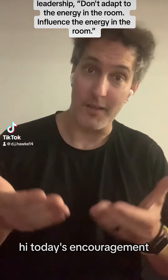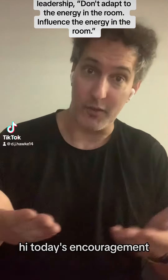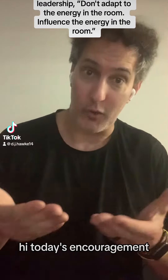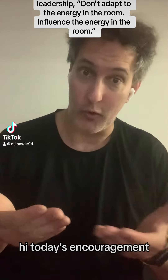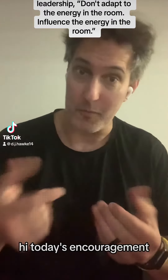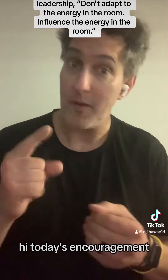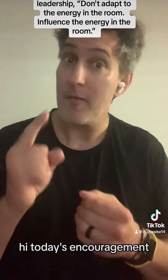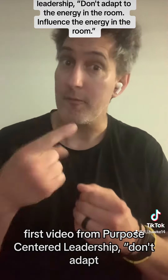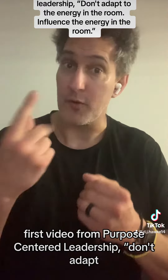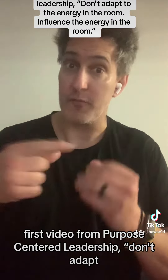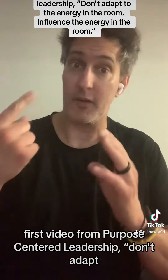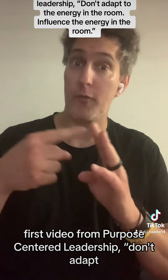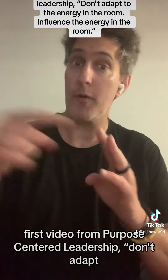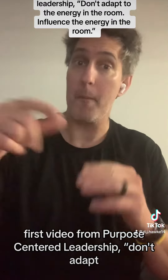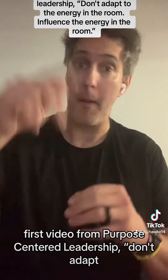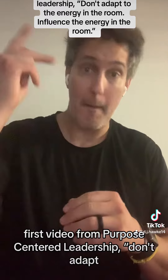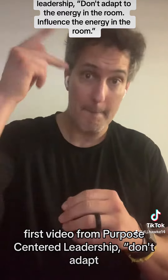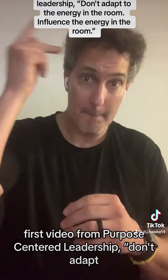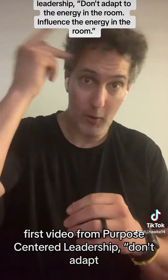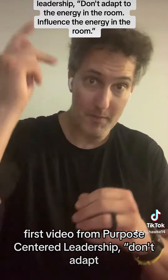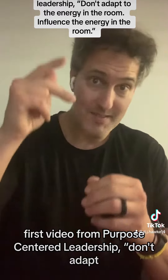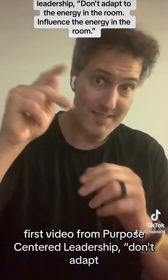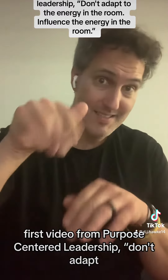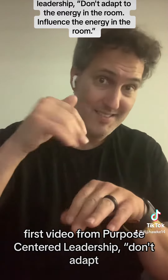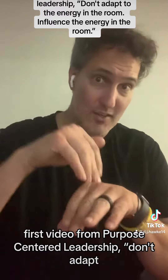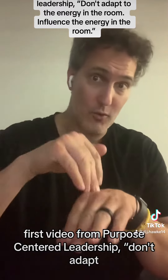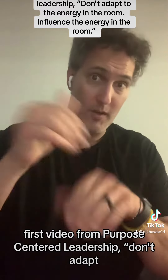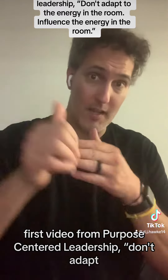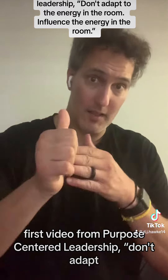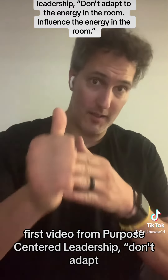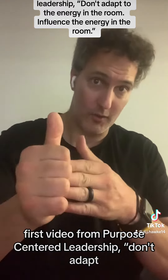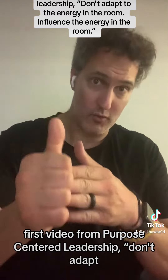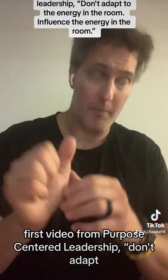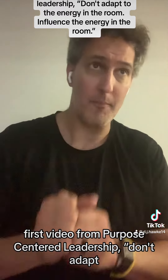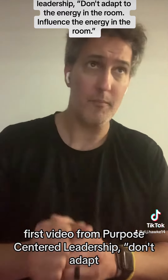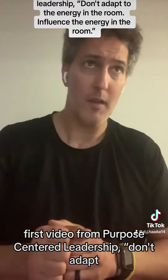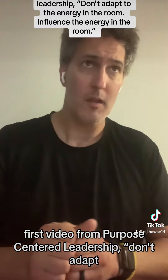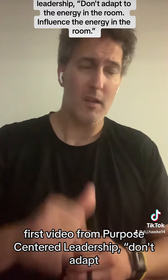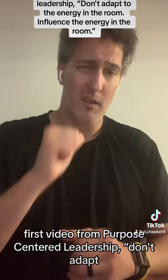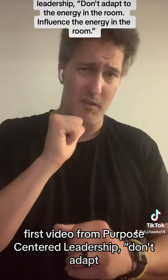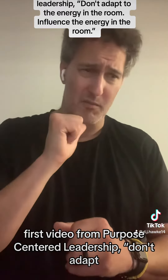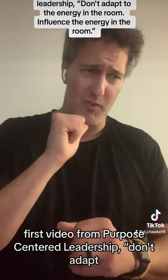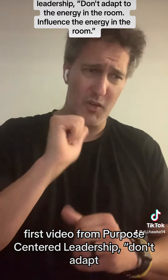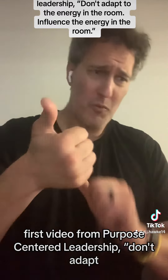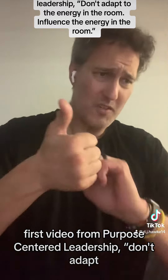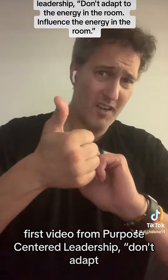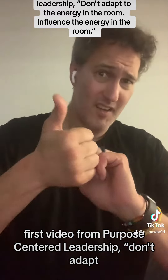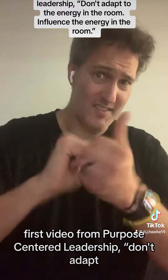Today's encouragement, first video from Purpose-Centered Leadership. Don't